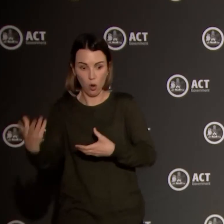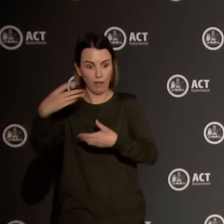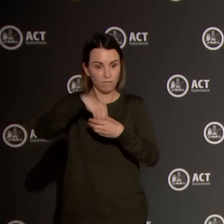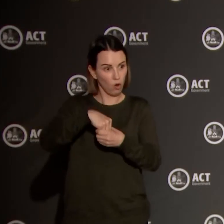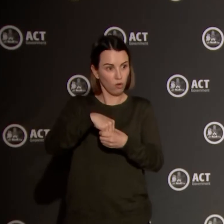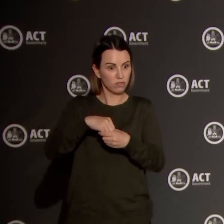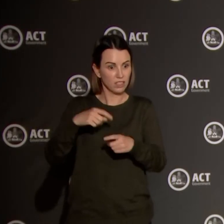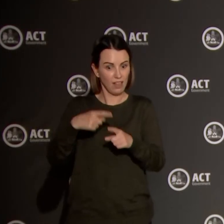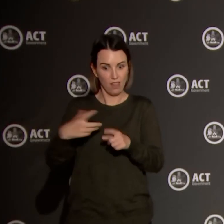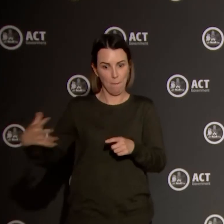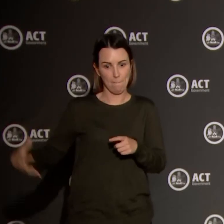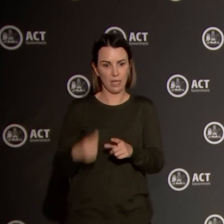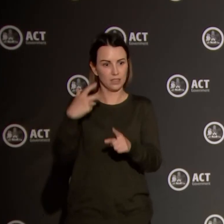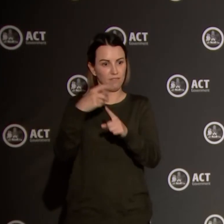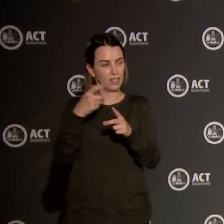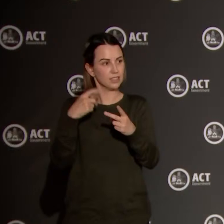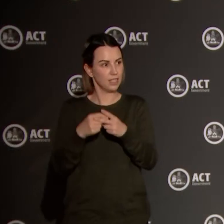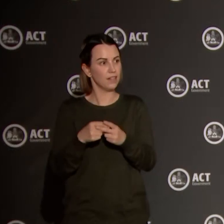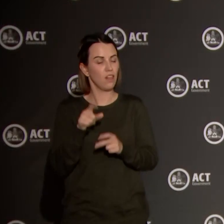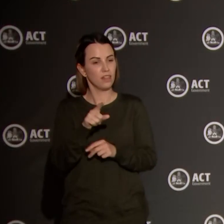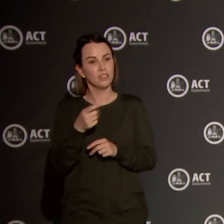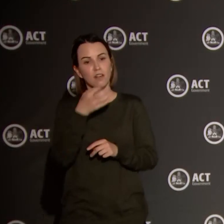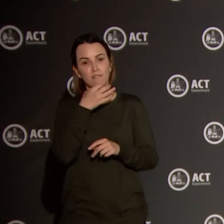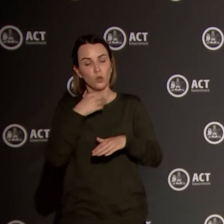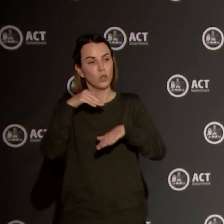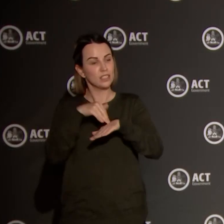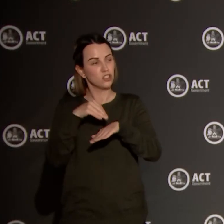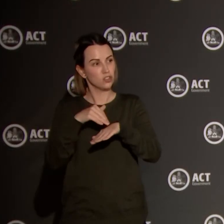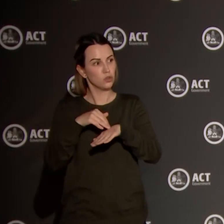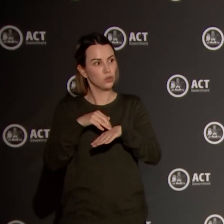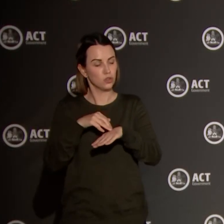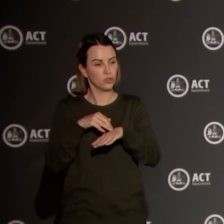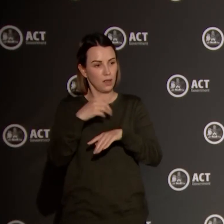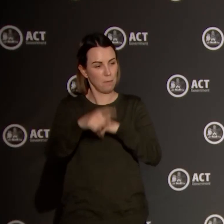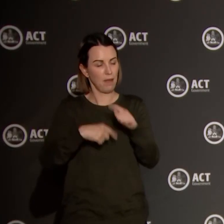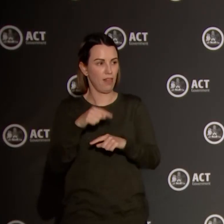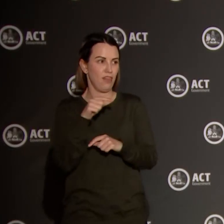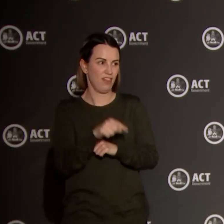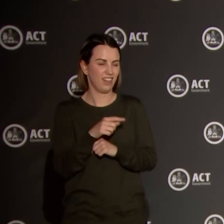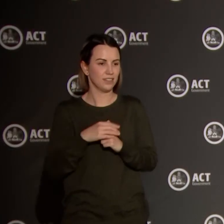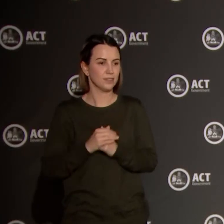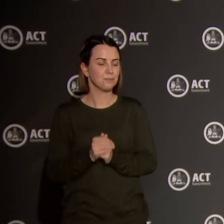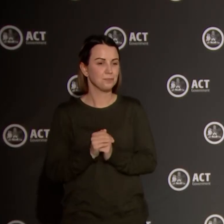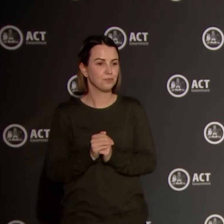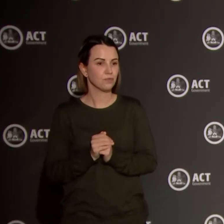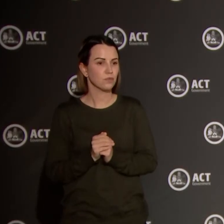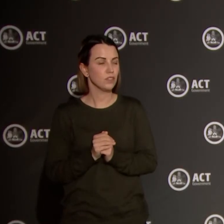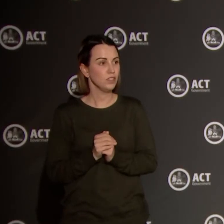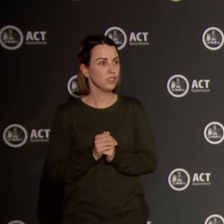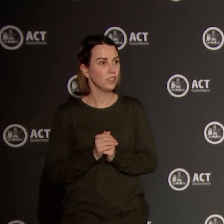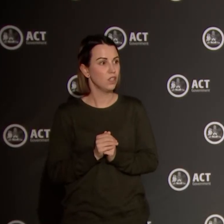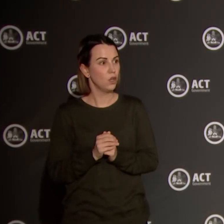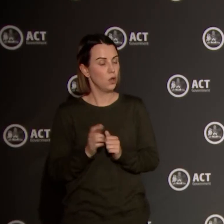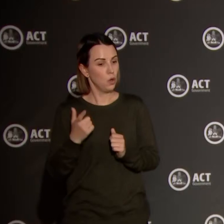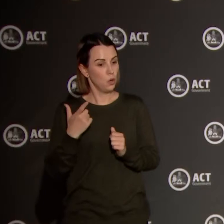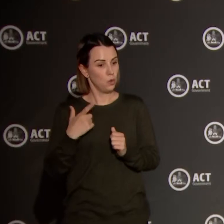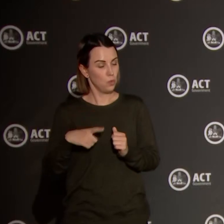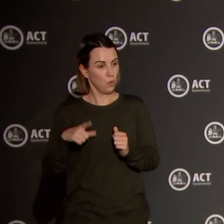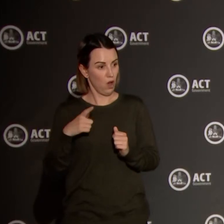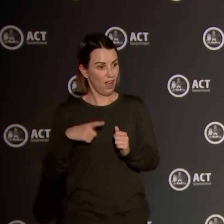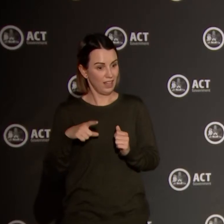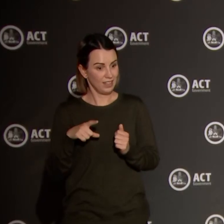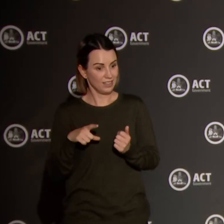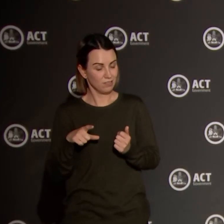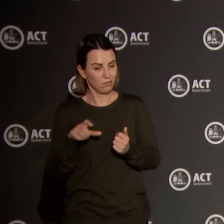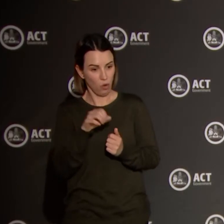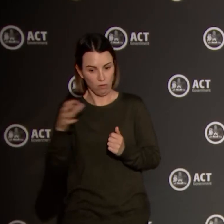mandate? So there are a few issues around that. One of the factors that fed into the timing